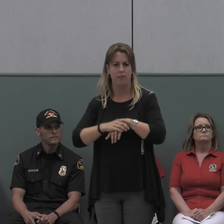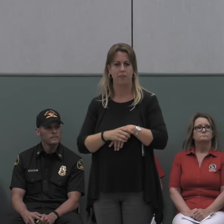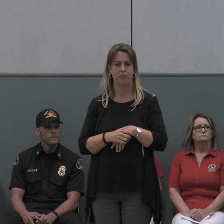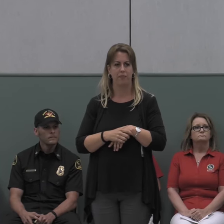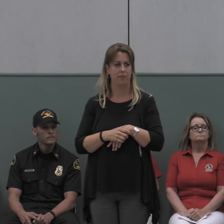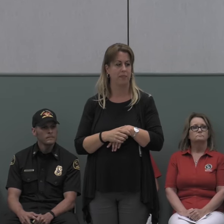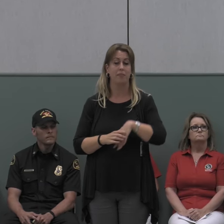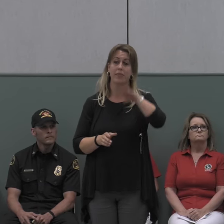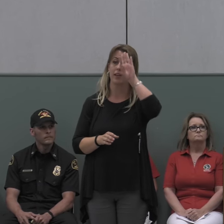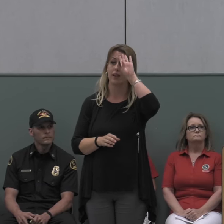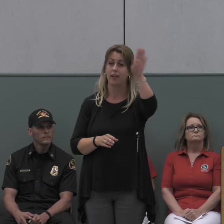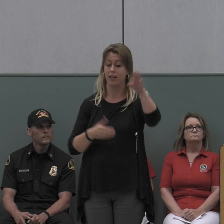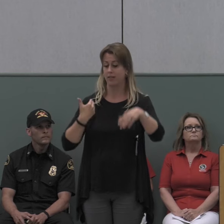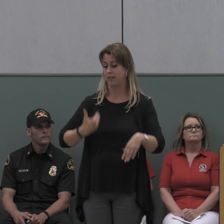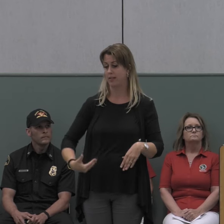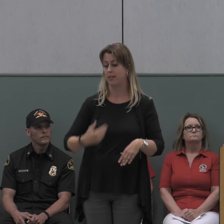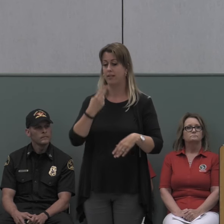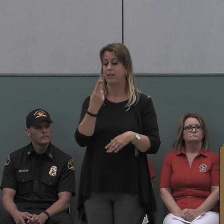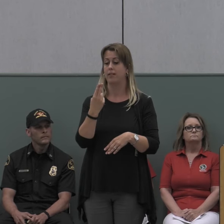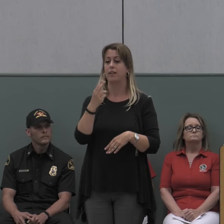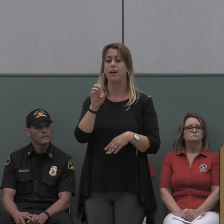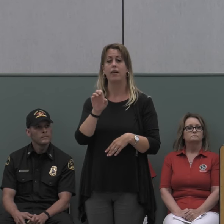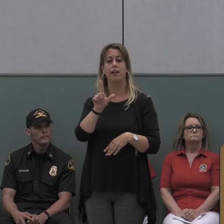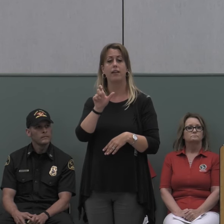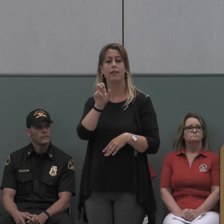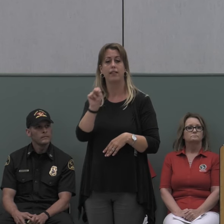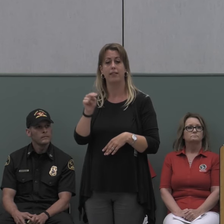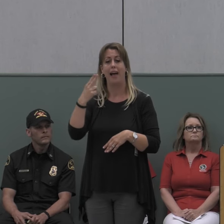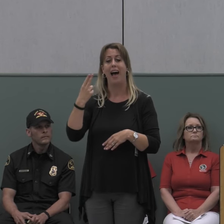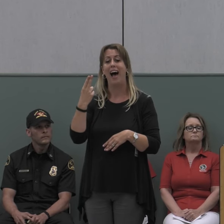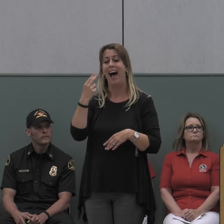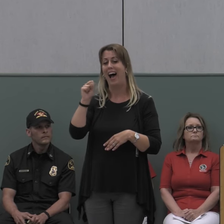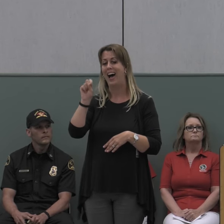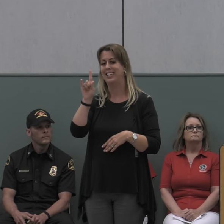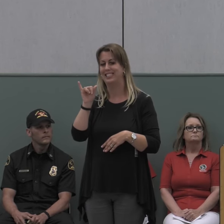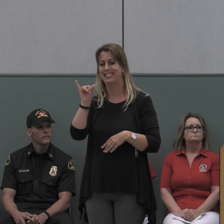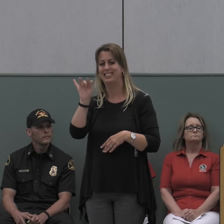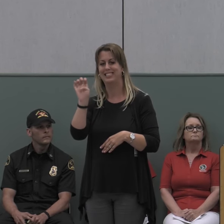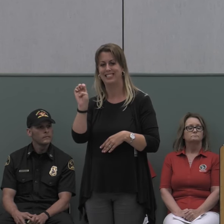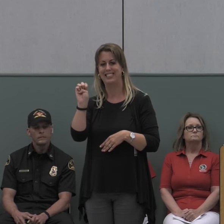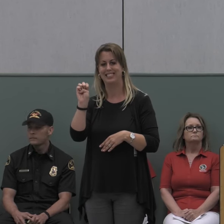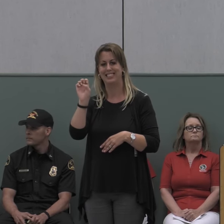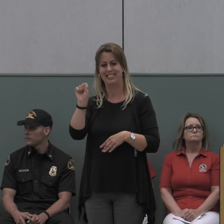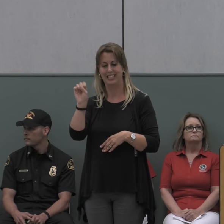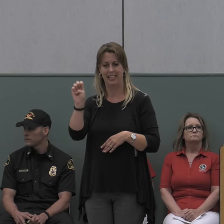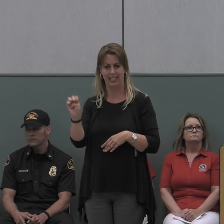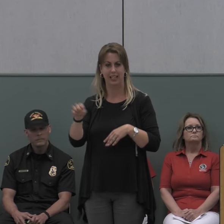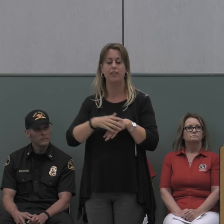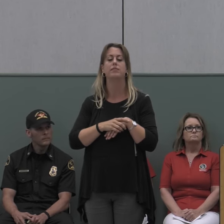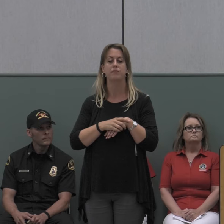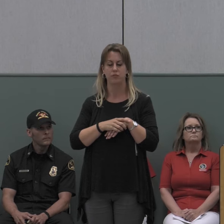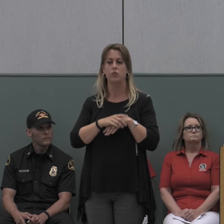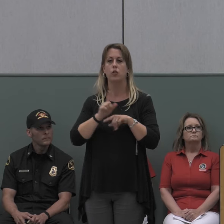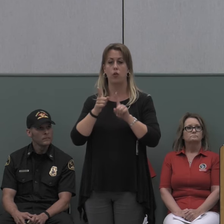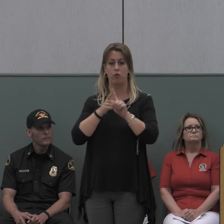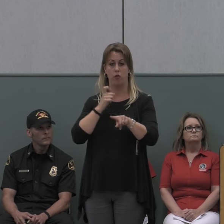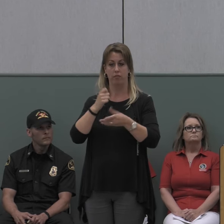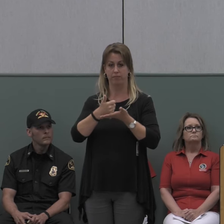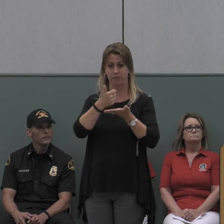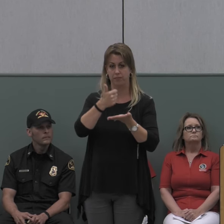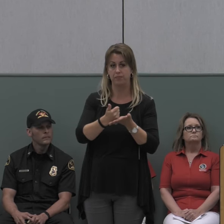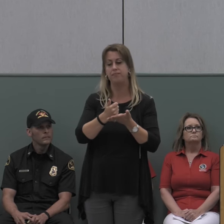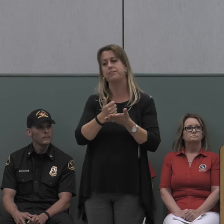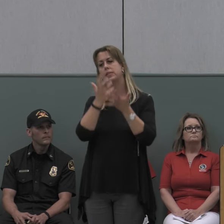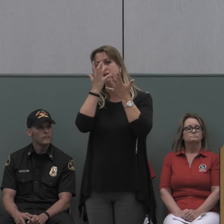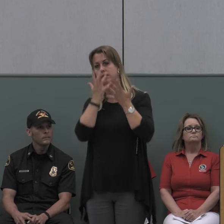Hello, everyone. I'm Helen Hazy from Naval Air Weapons Station, China Lake. Unfortunately, the commanding officer of